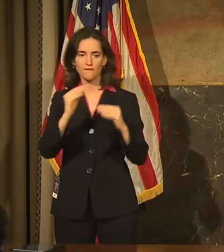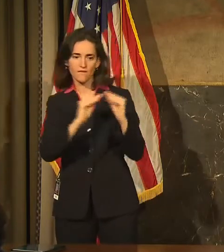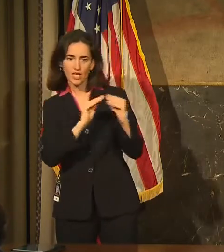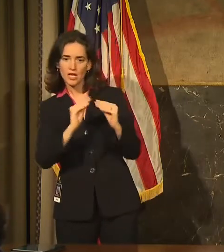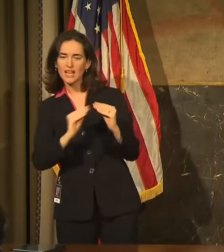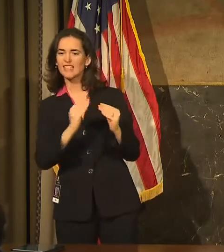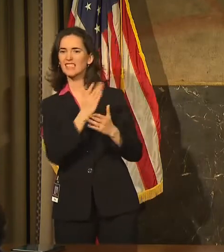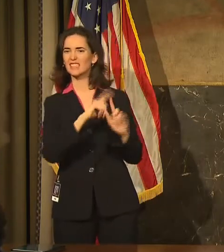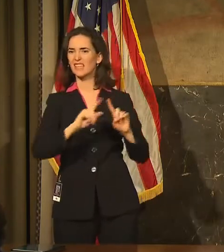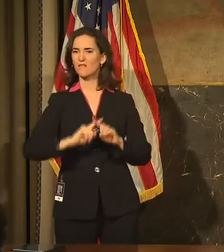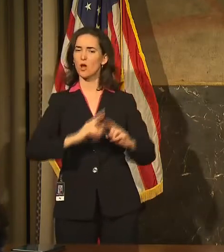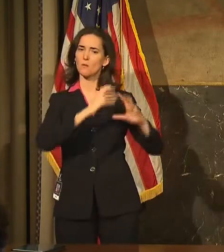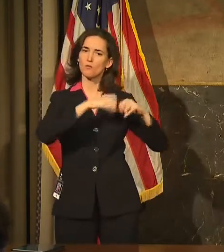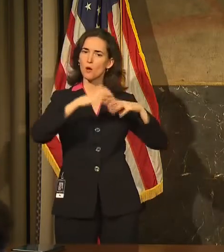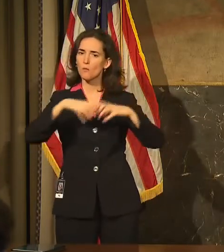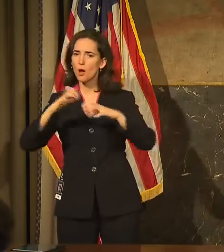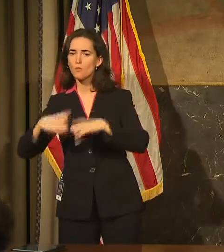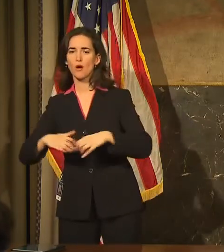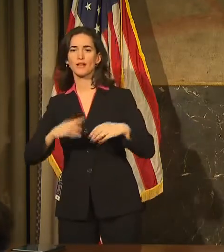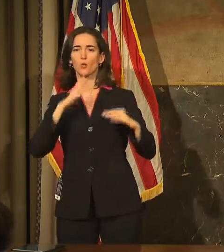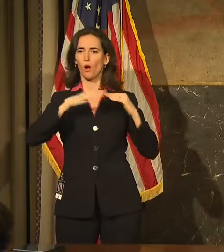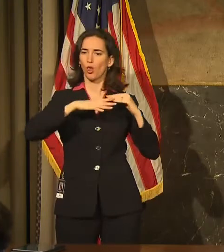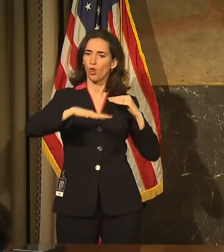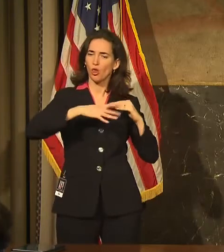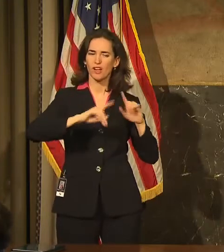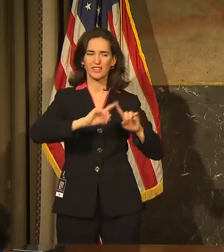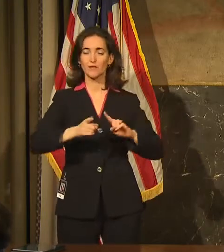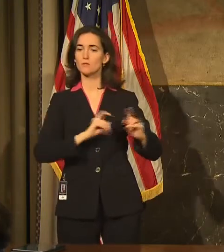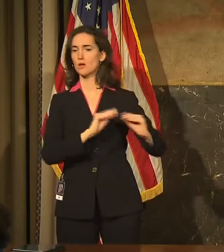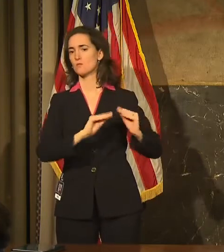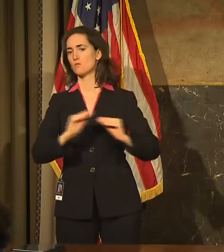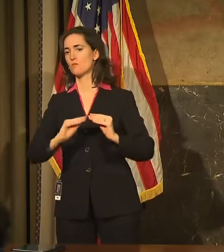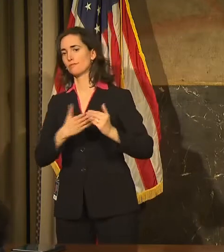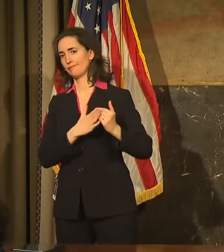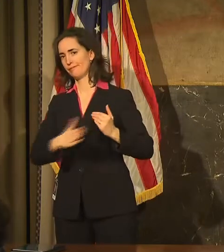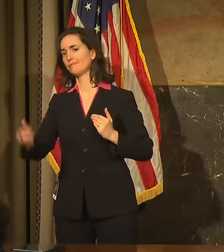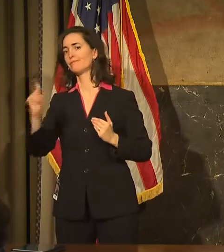especially to our water systems.